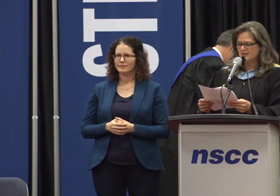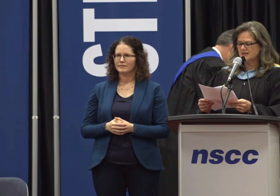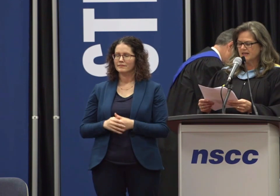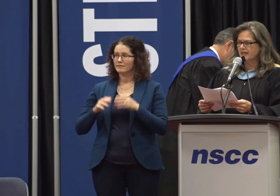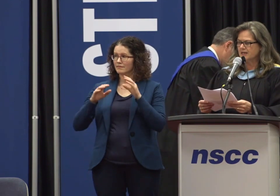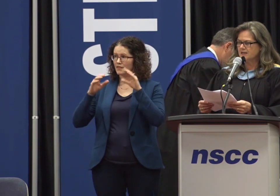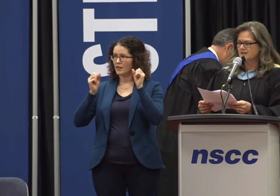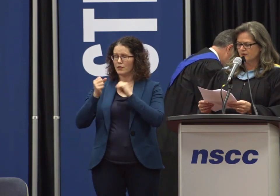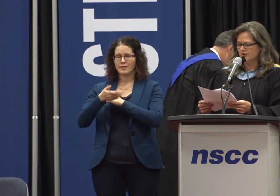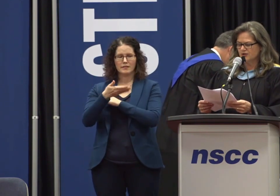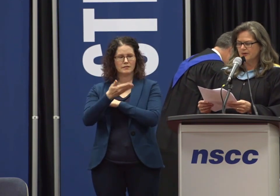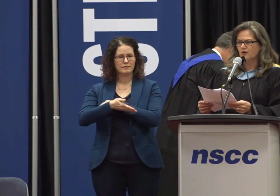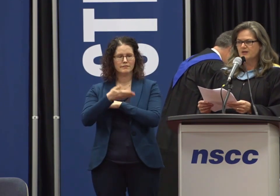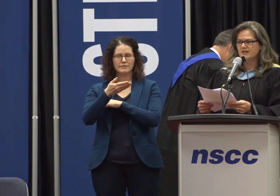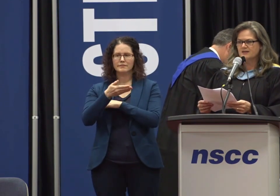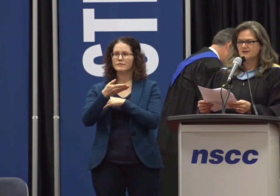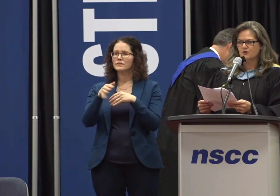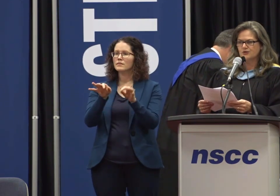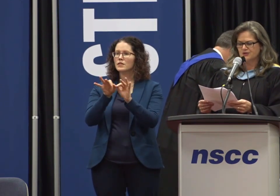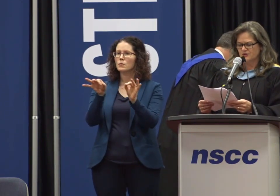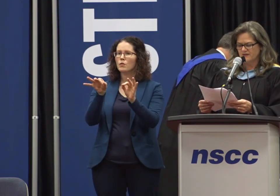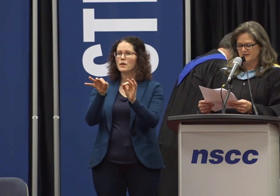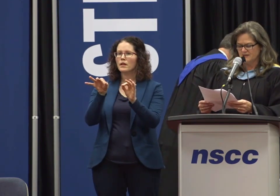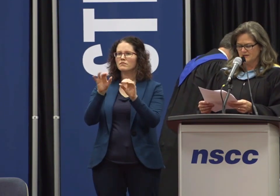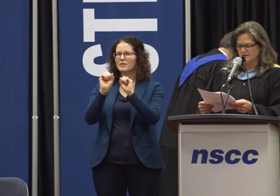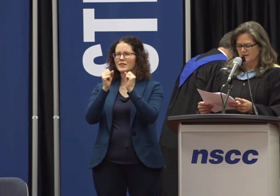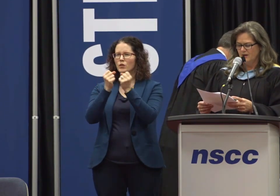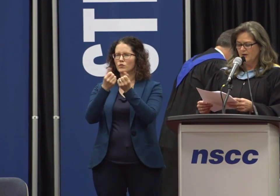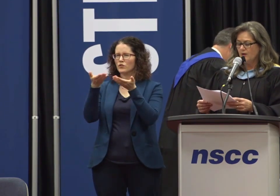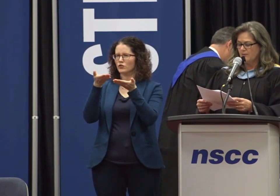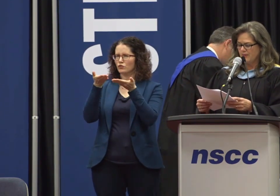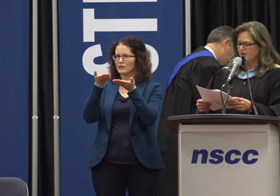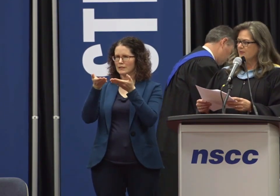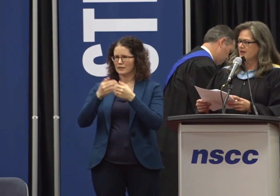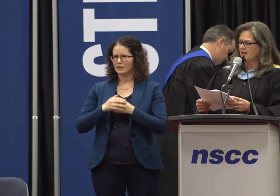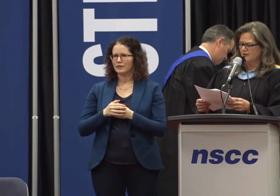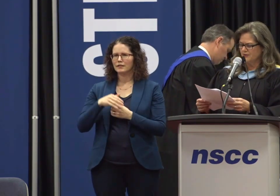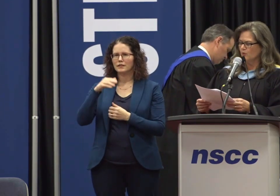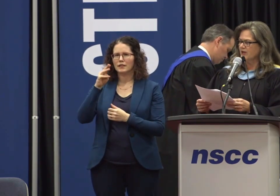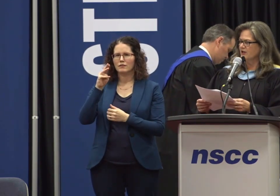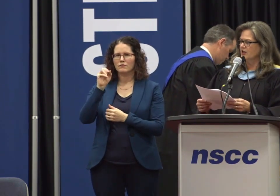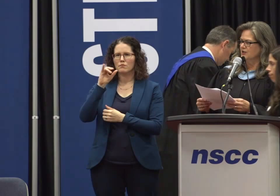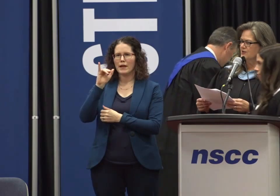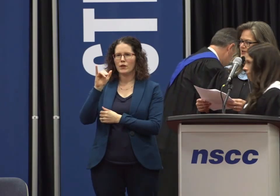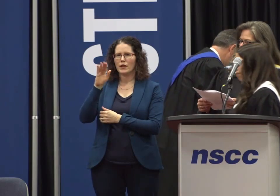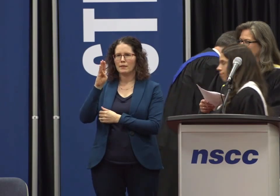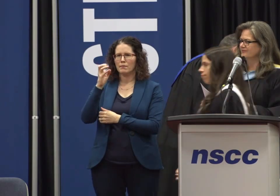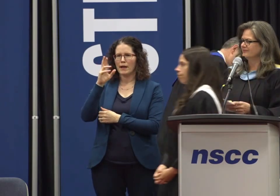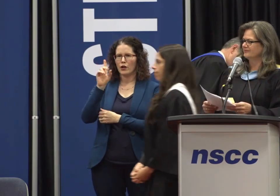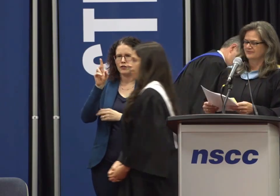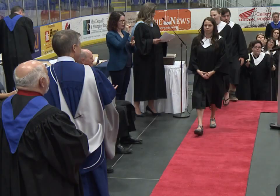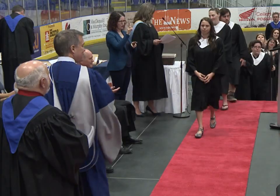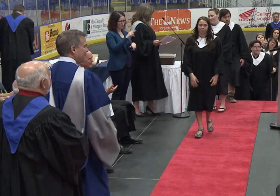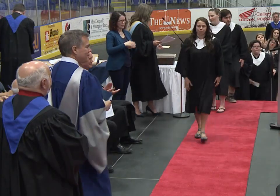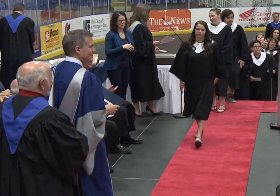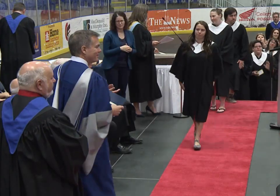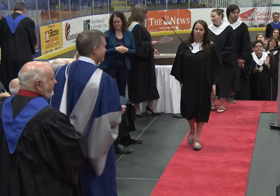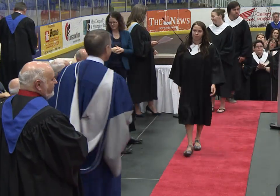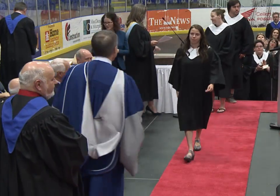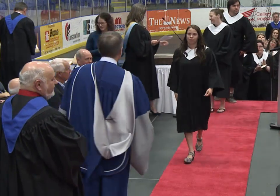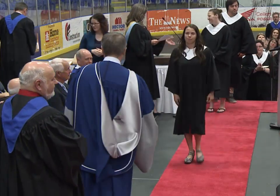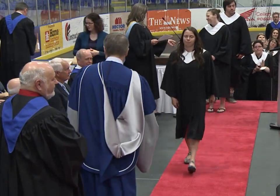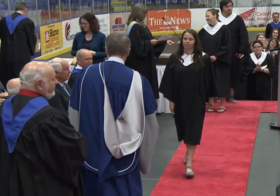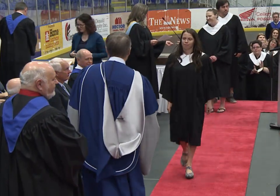Mr. President, the candidates for the Diploma in Social Services. Mary Baird, with honors.